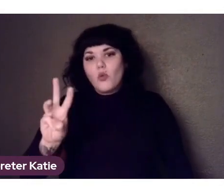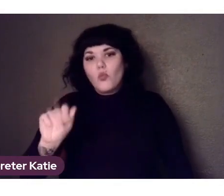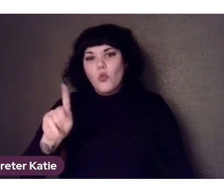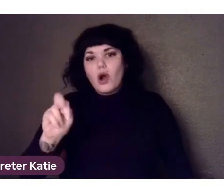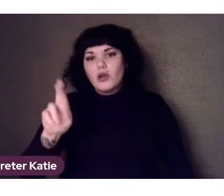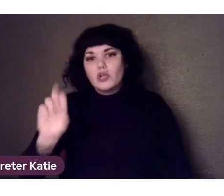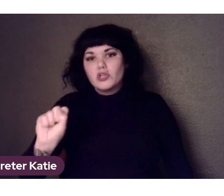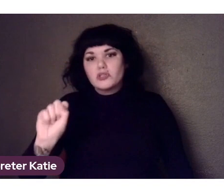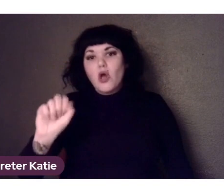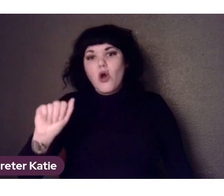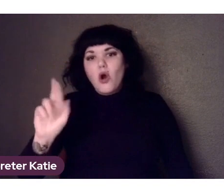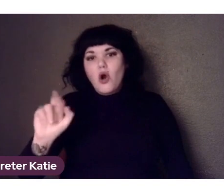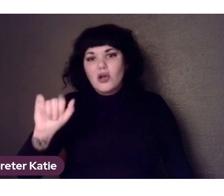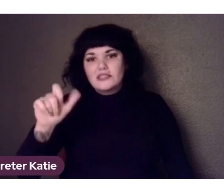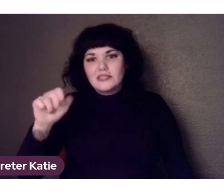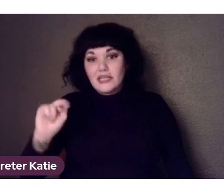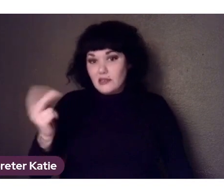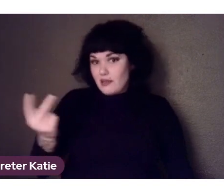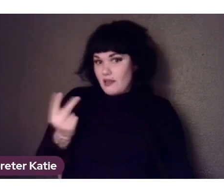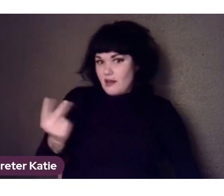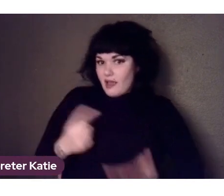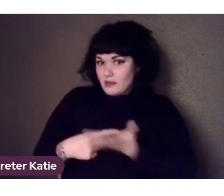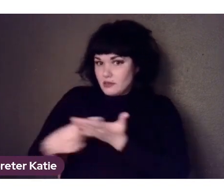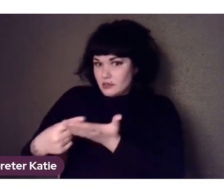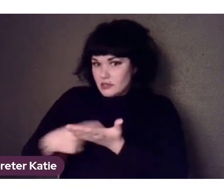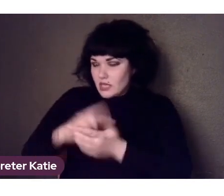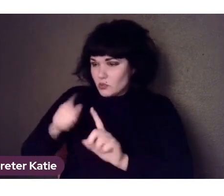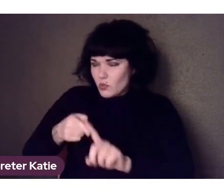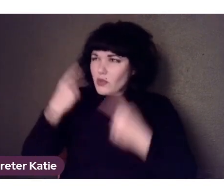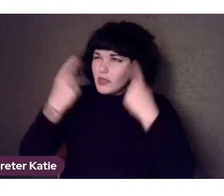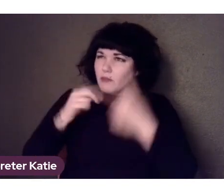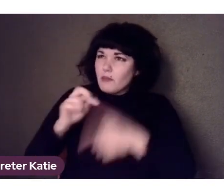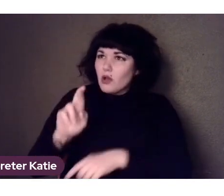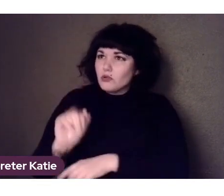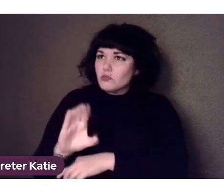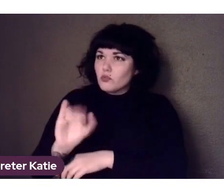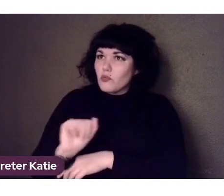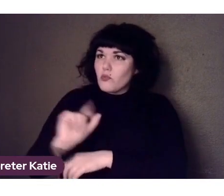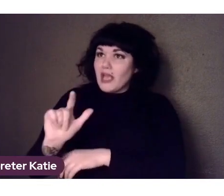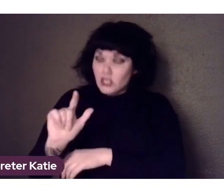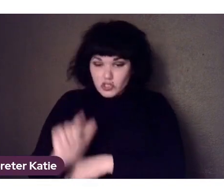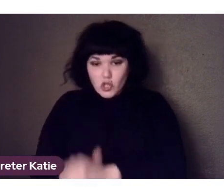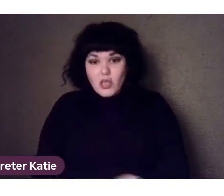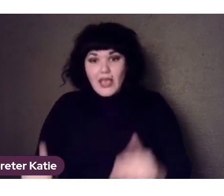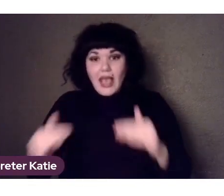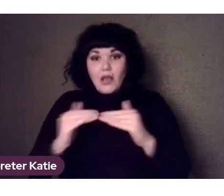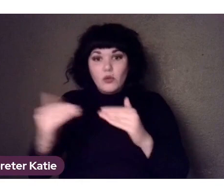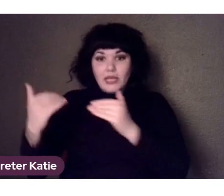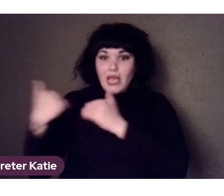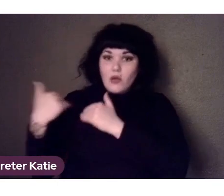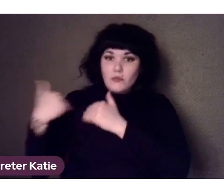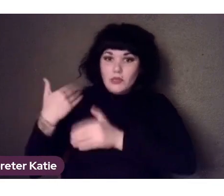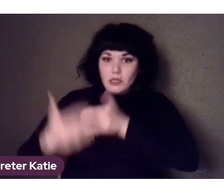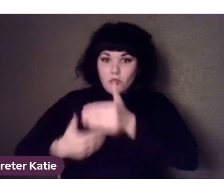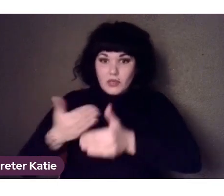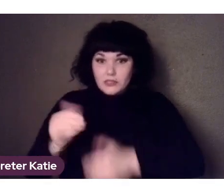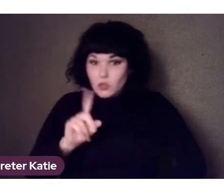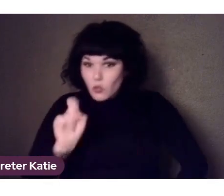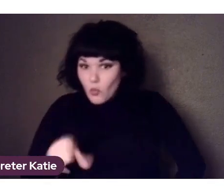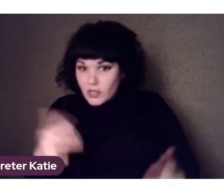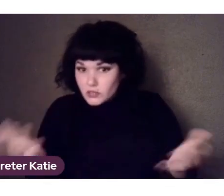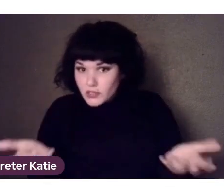discussed when we were thinking about a racial equity accountability process. And the question is, what